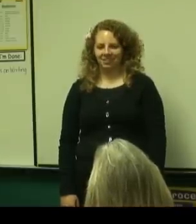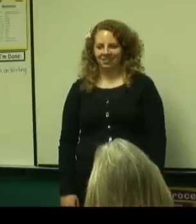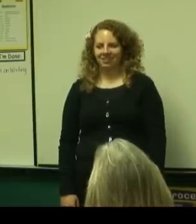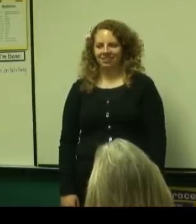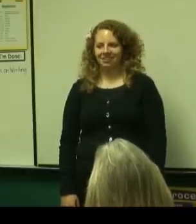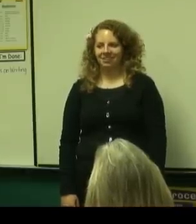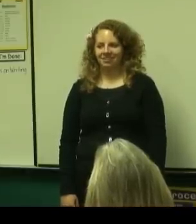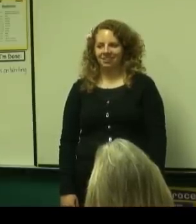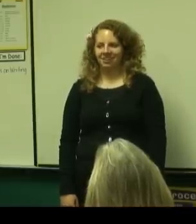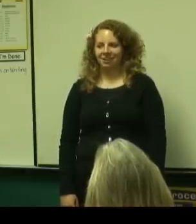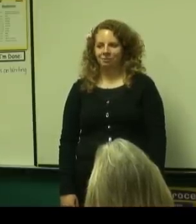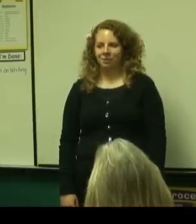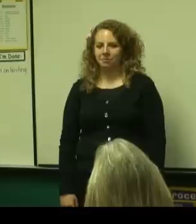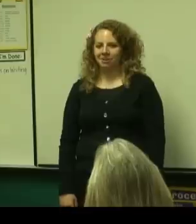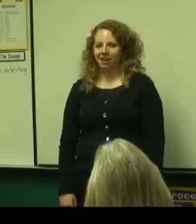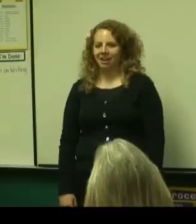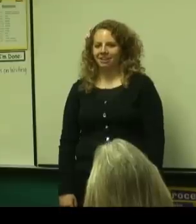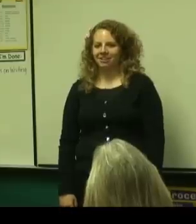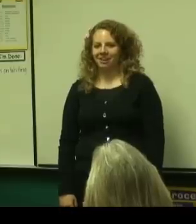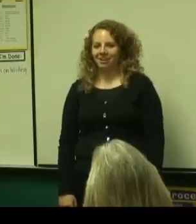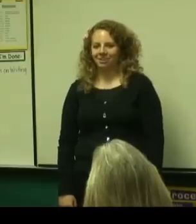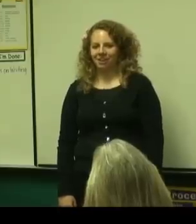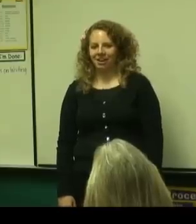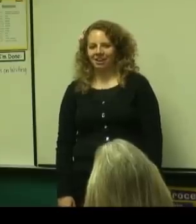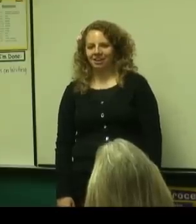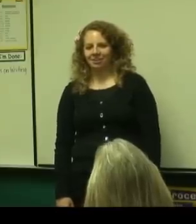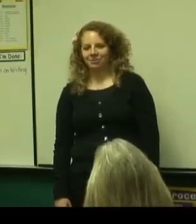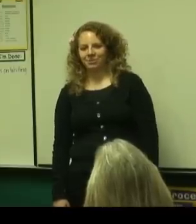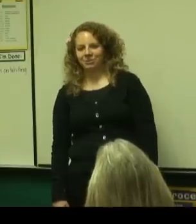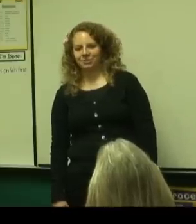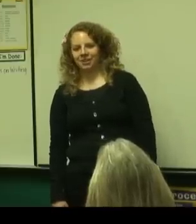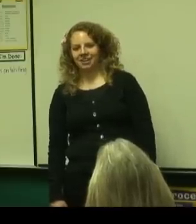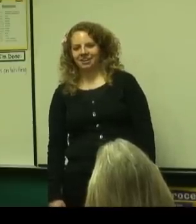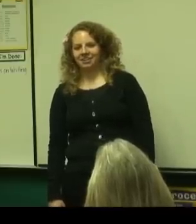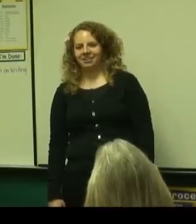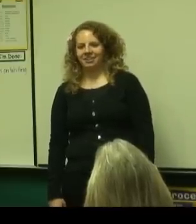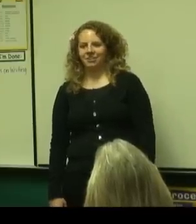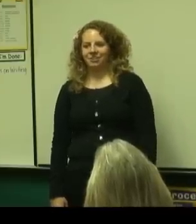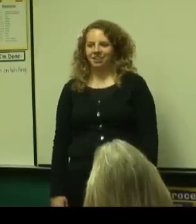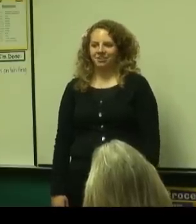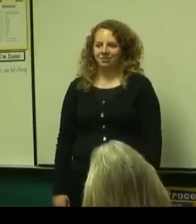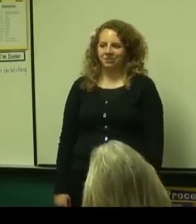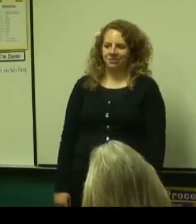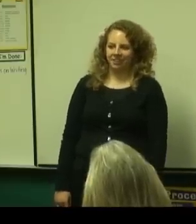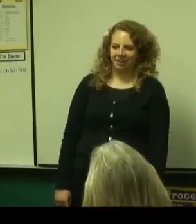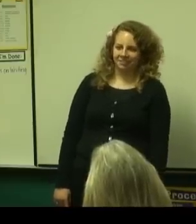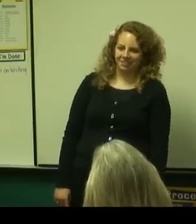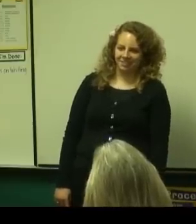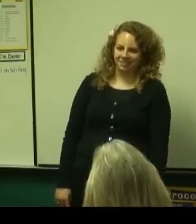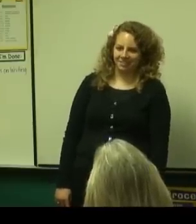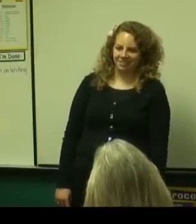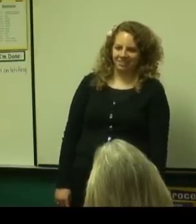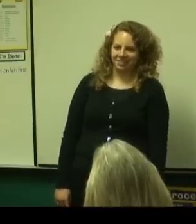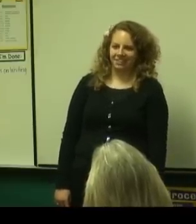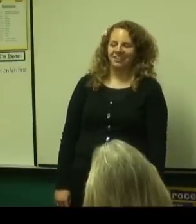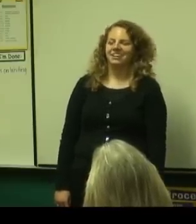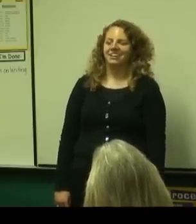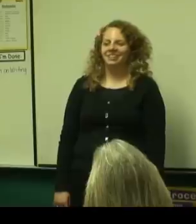400. Okay, now remember your 89, your 8 goes to the right, your 9 goes to the left.